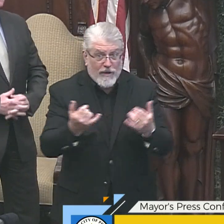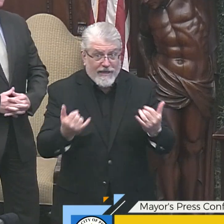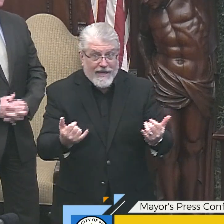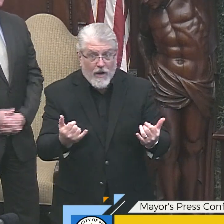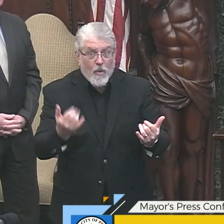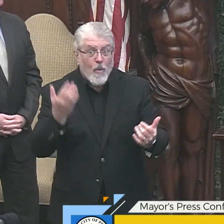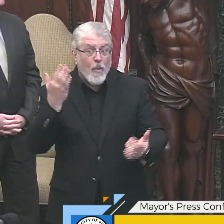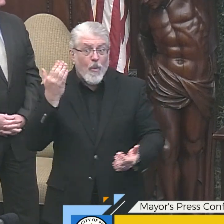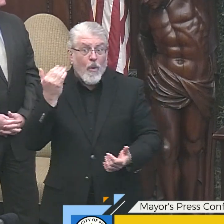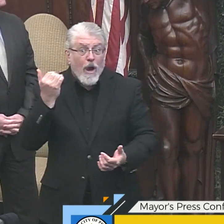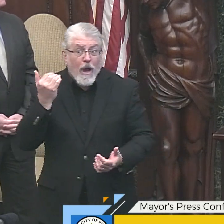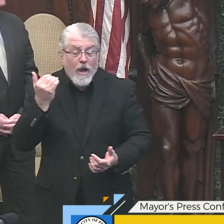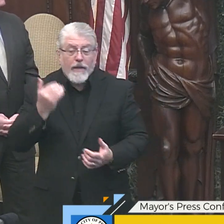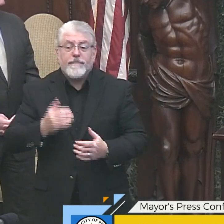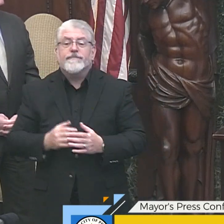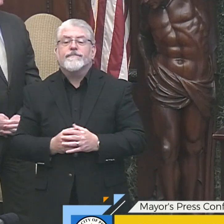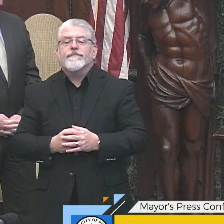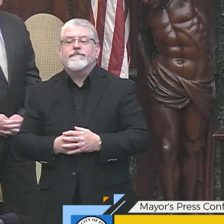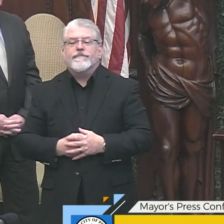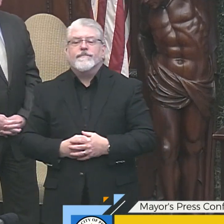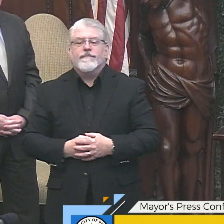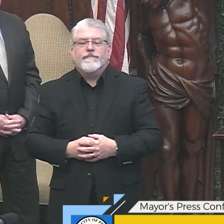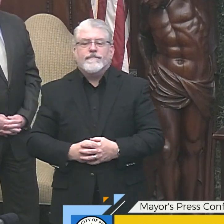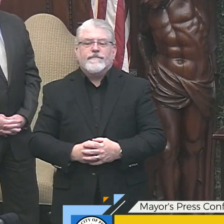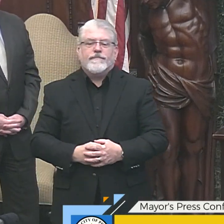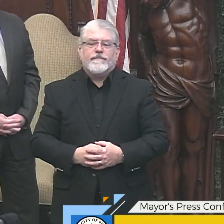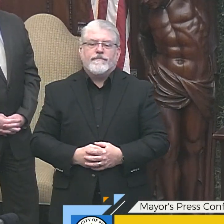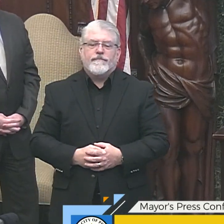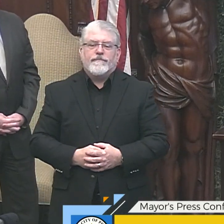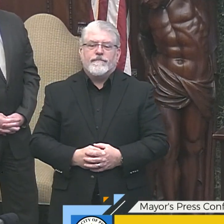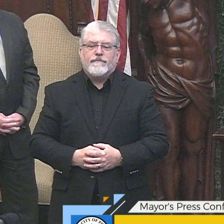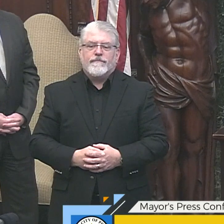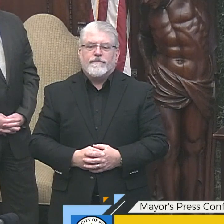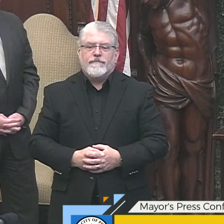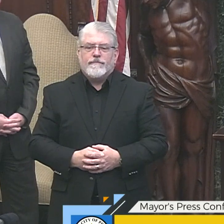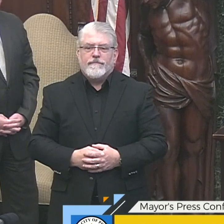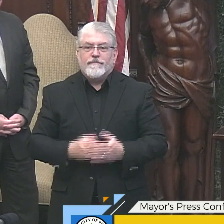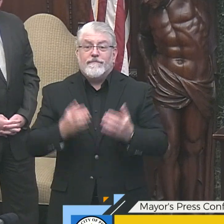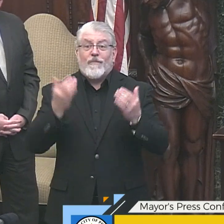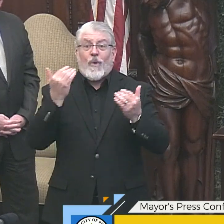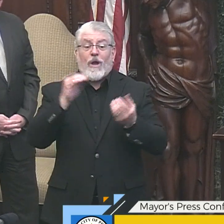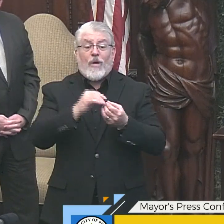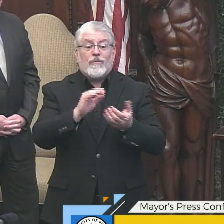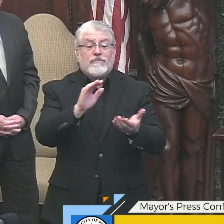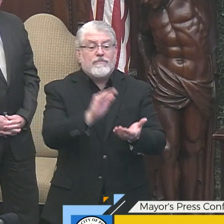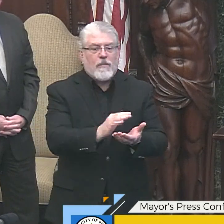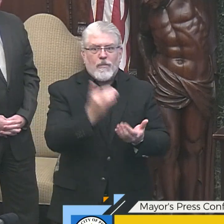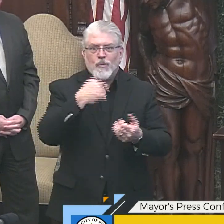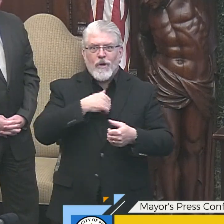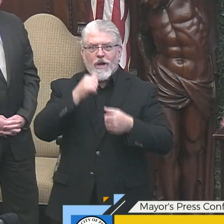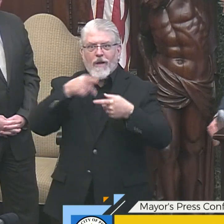many steps they're taking to try to address that surge, in addition to this increasing that total capacity.